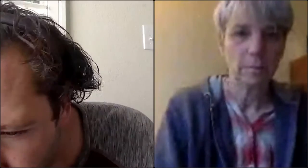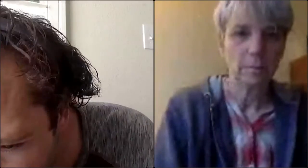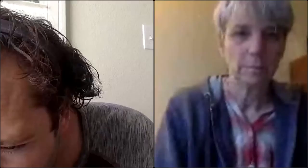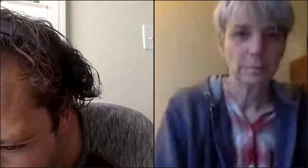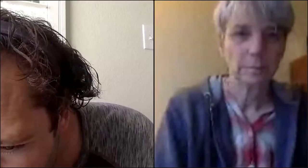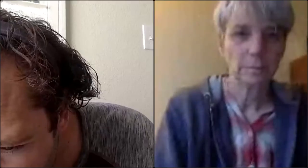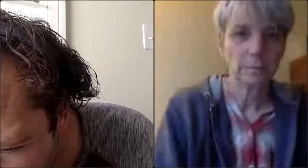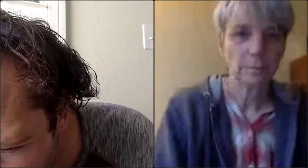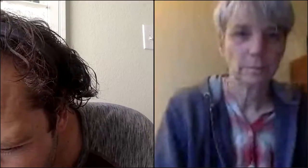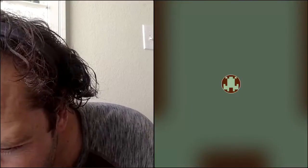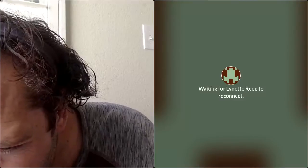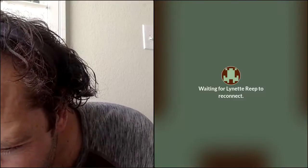yeah, so Kevin and Lynette are not.